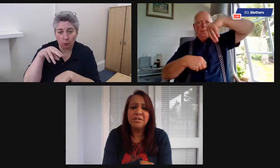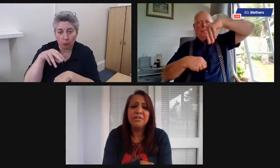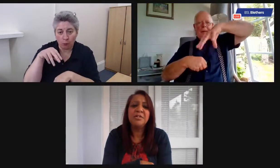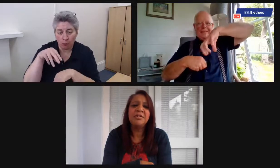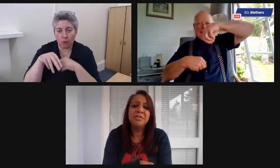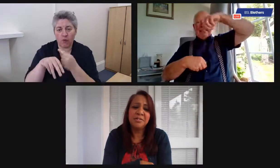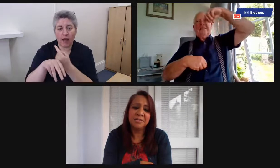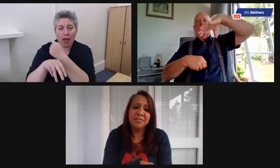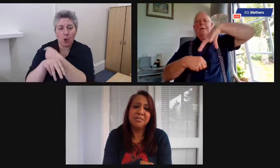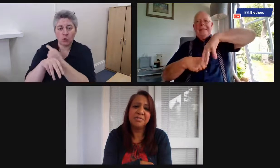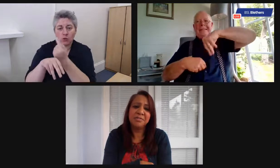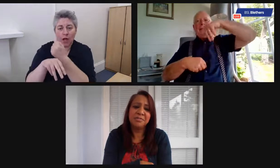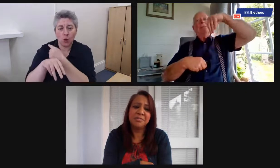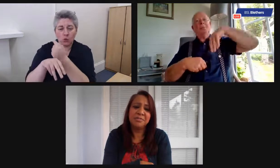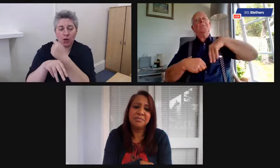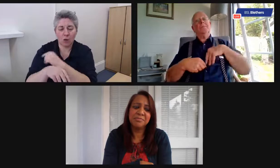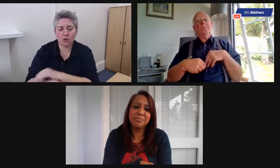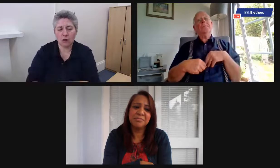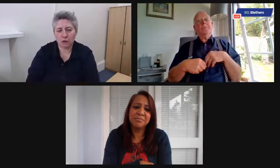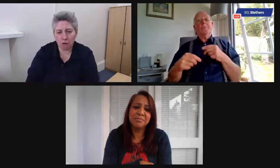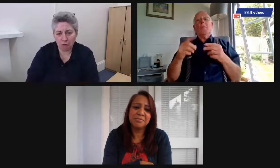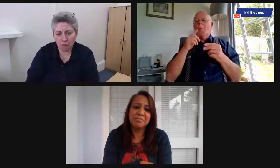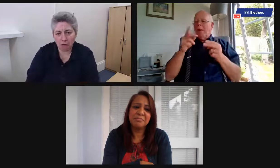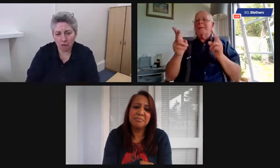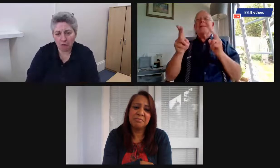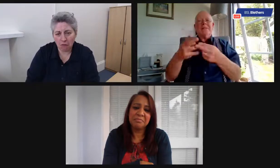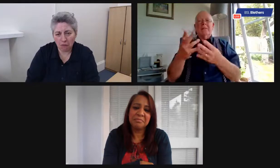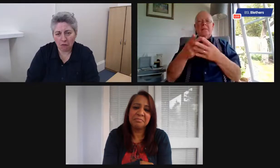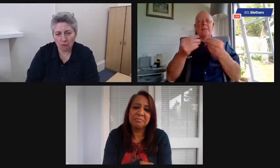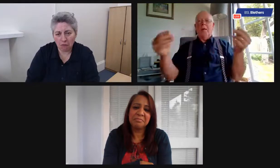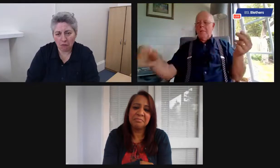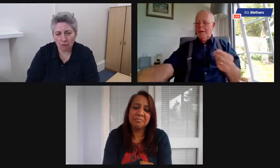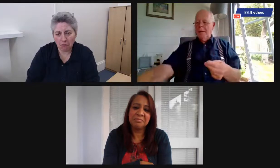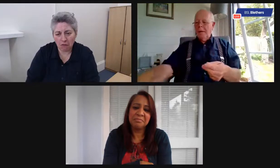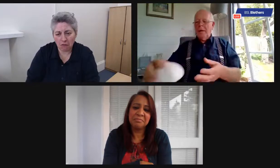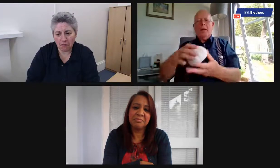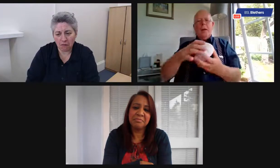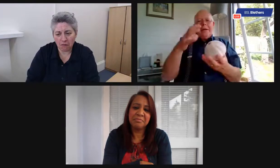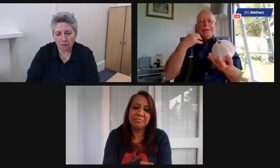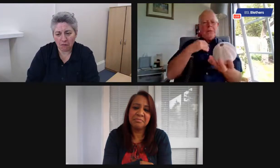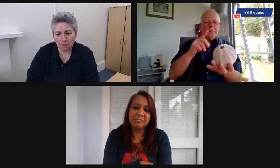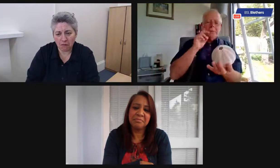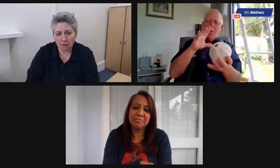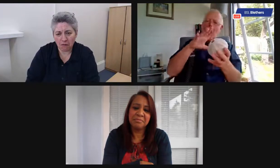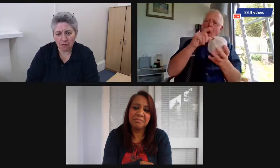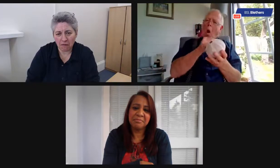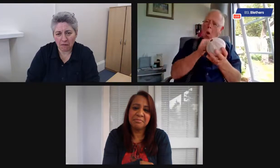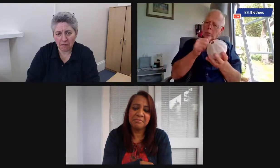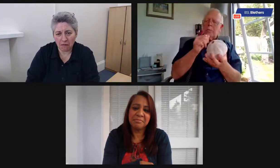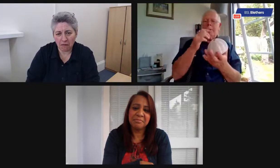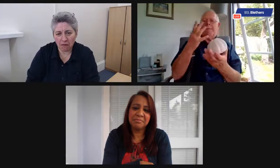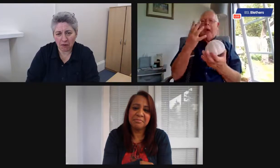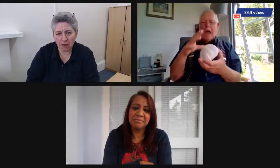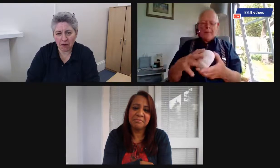they open and close like a sort of pincer movement, I suppose. Lovely. And when it's dead, those drop off, so you don't see